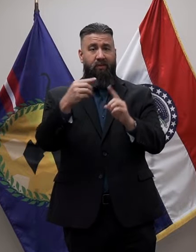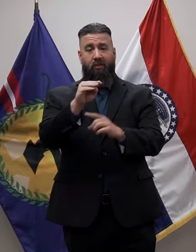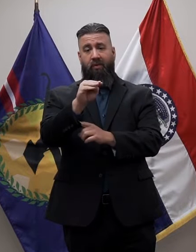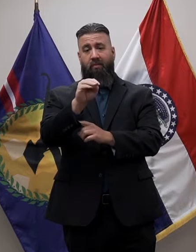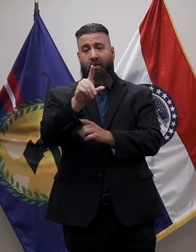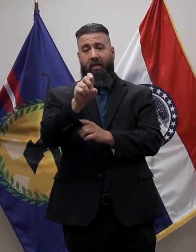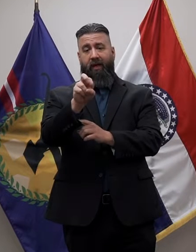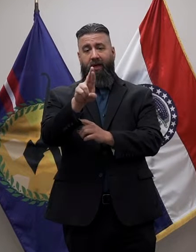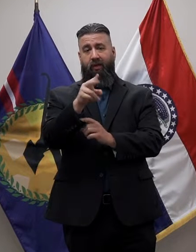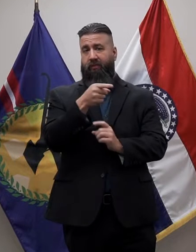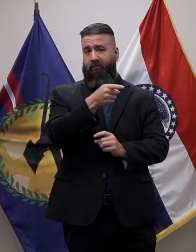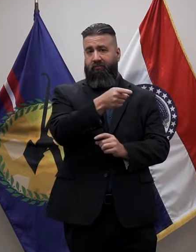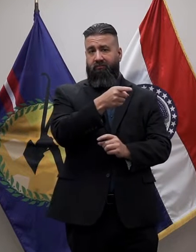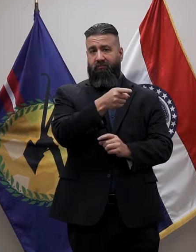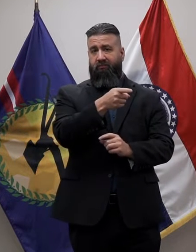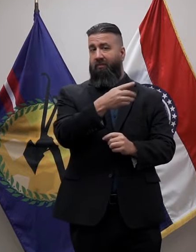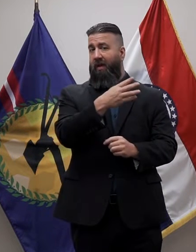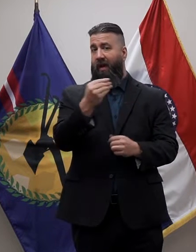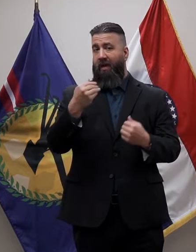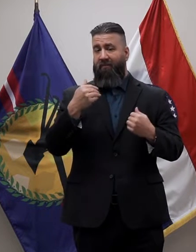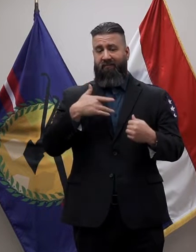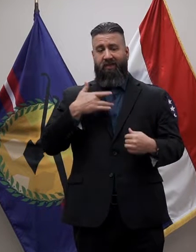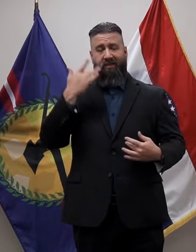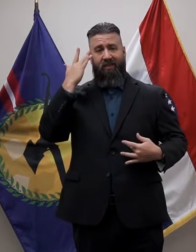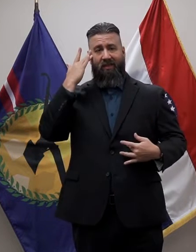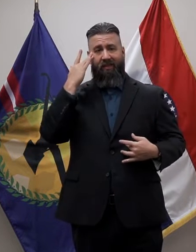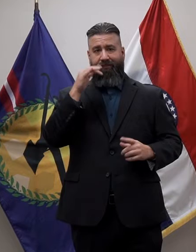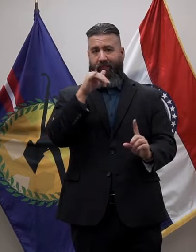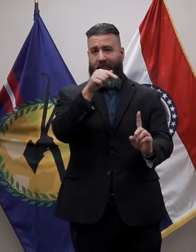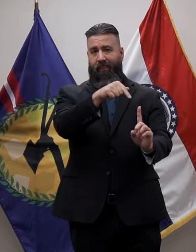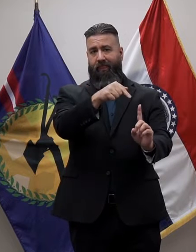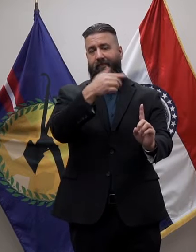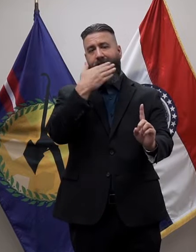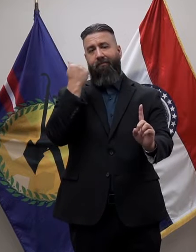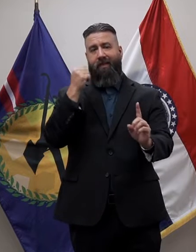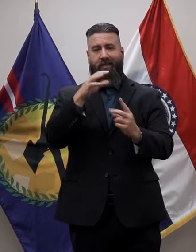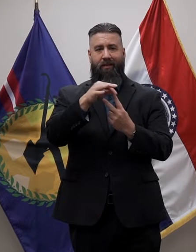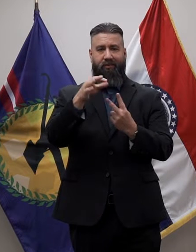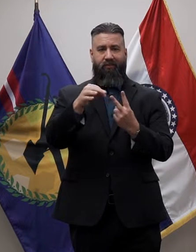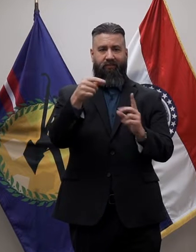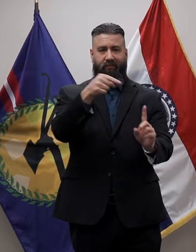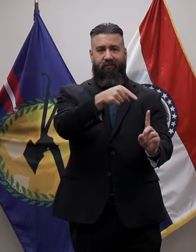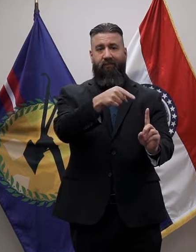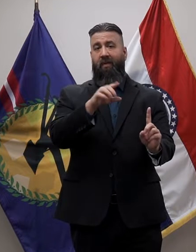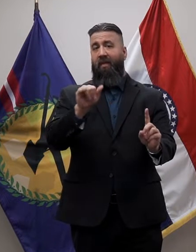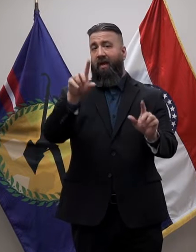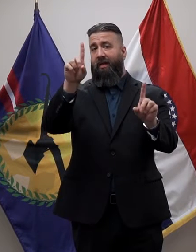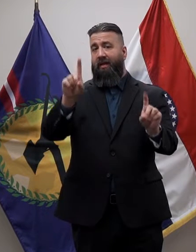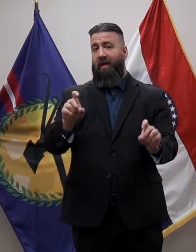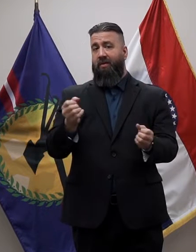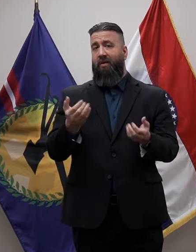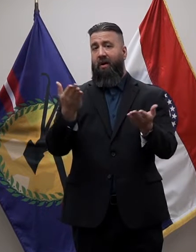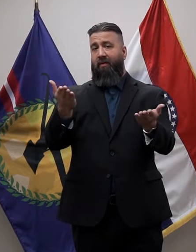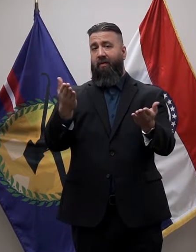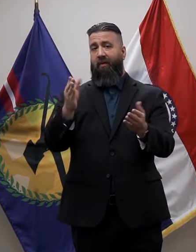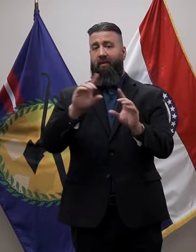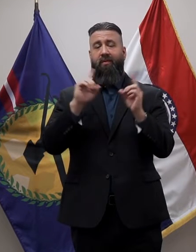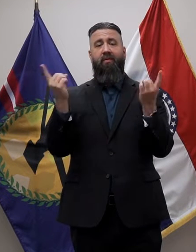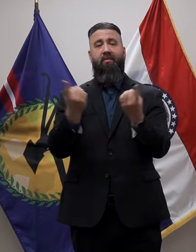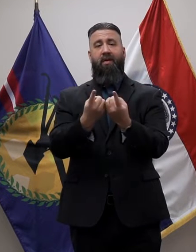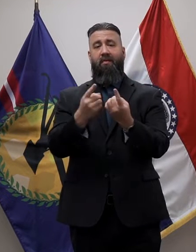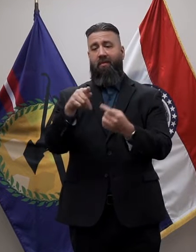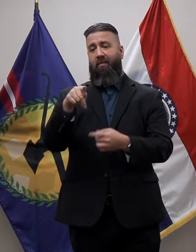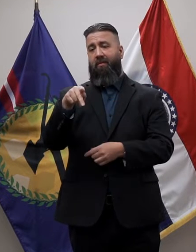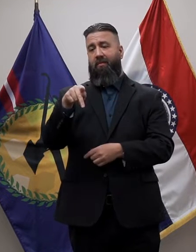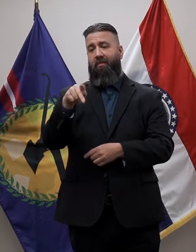molecular PCR test and you have symptoms, this is the best option. And that's the test offered at our Department of Public Health